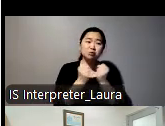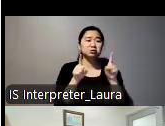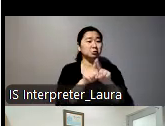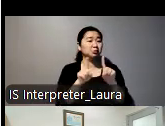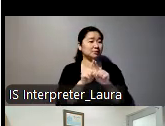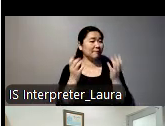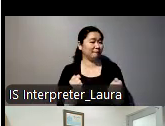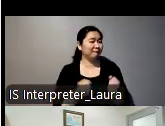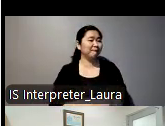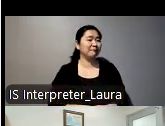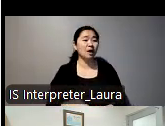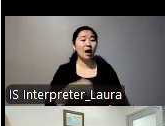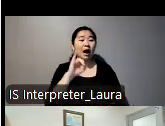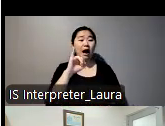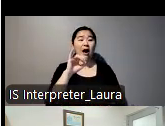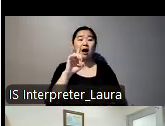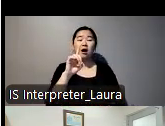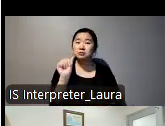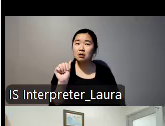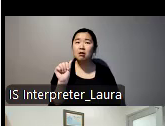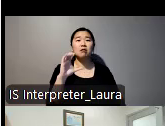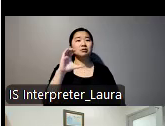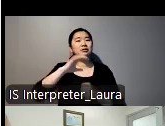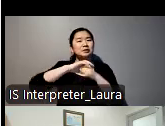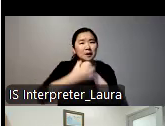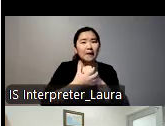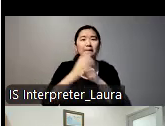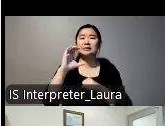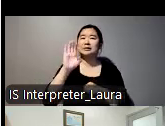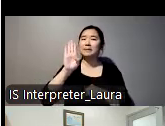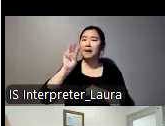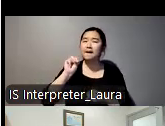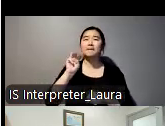can find Amba in the photo.